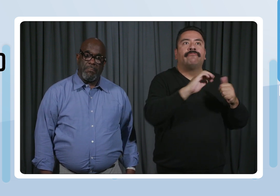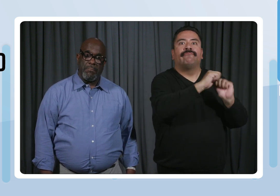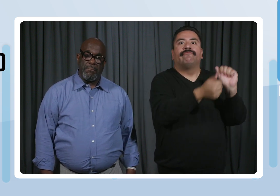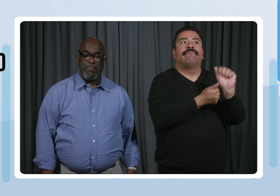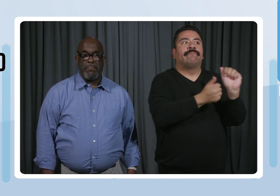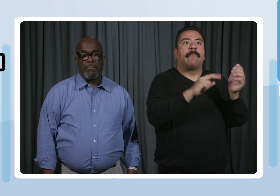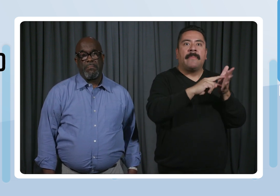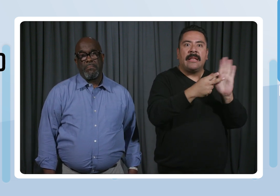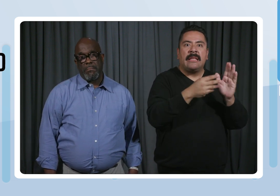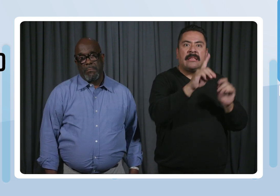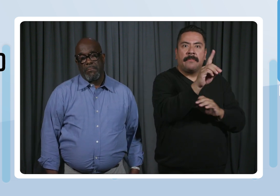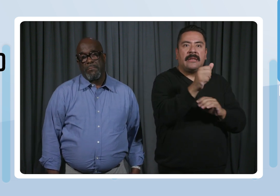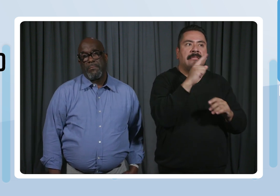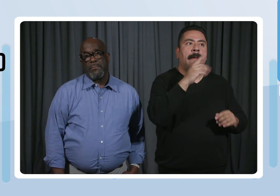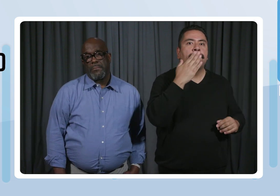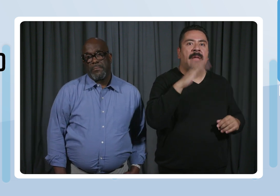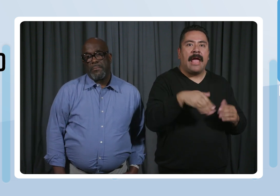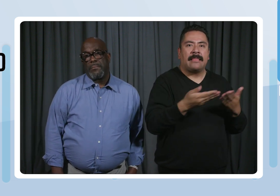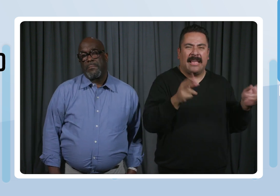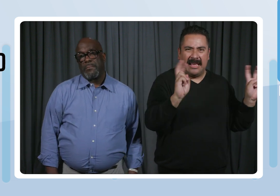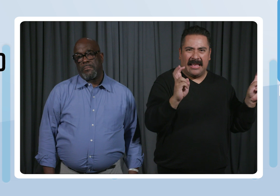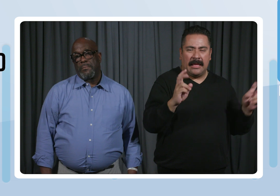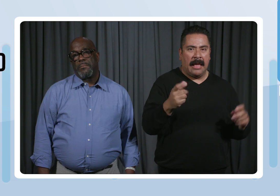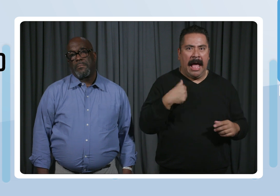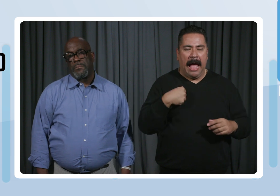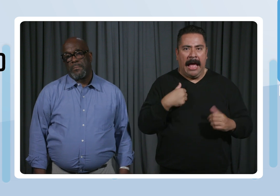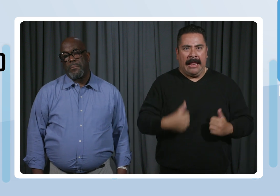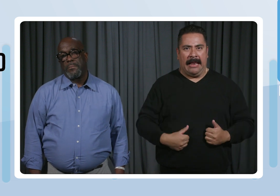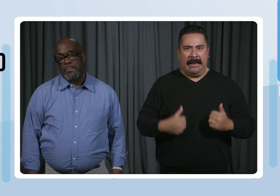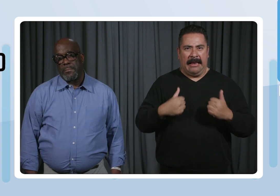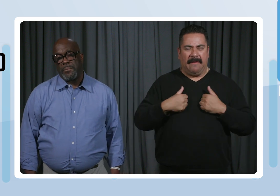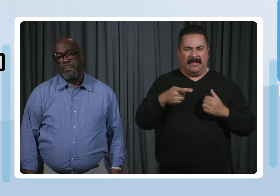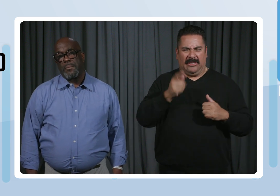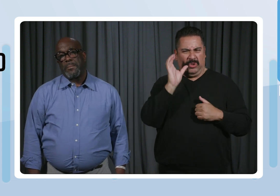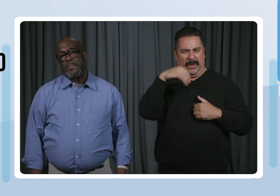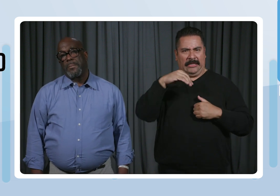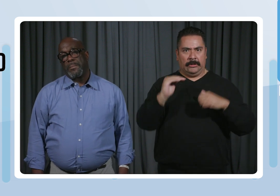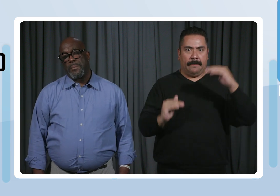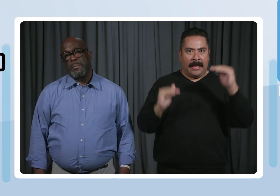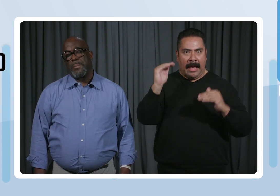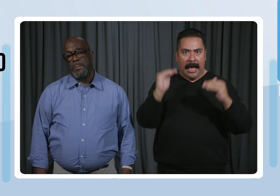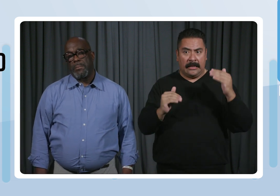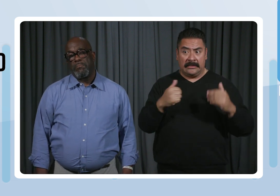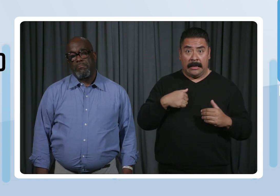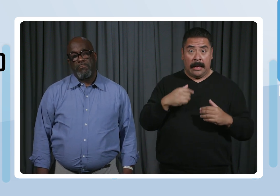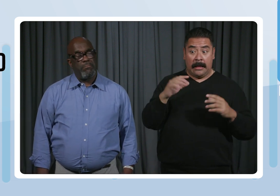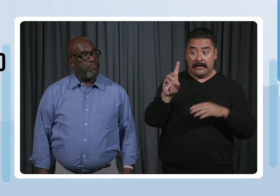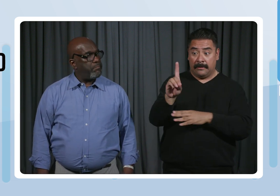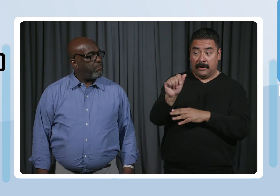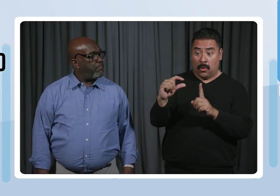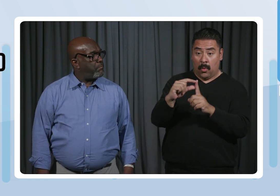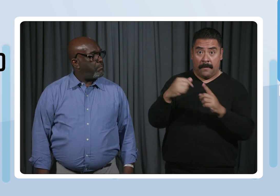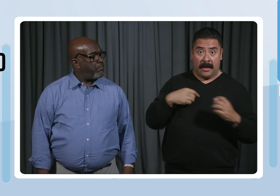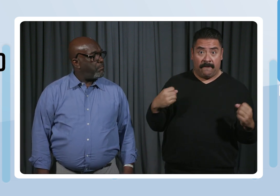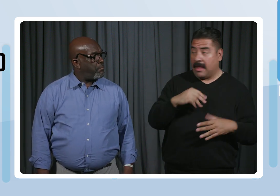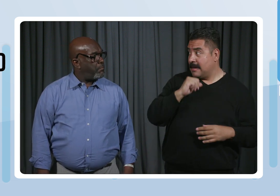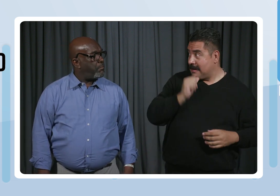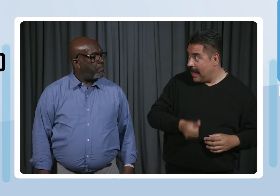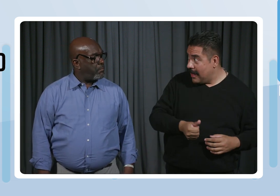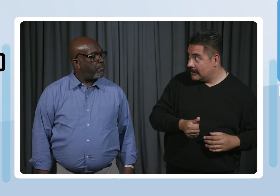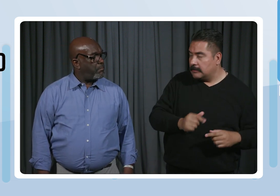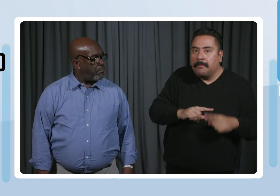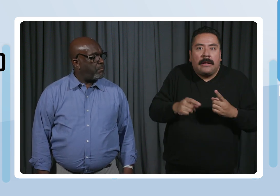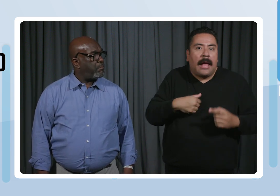So I existed in this strange sort of balance of I'm not afraid of the word disability, but I don't really